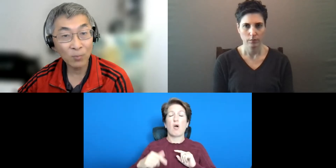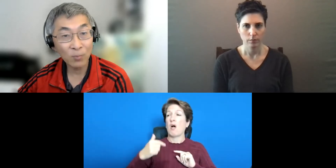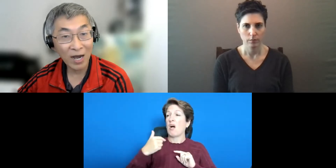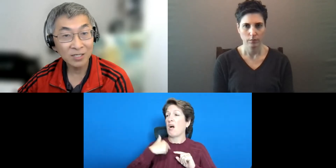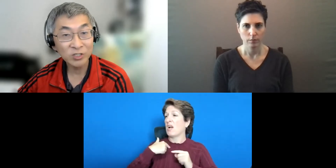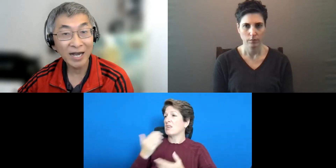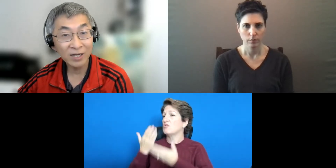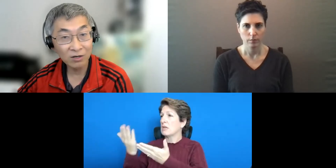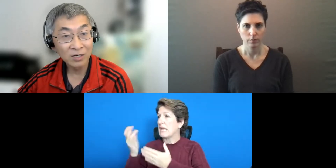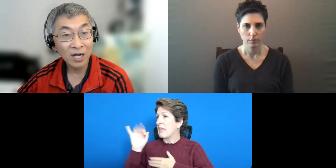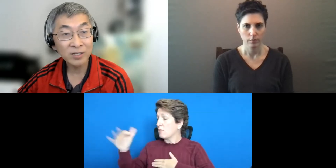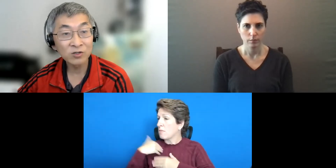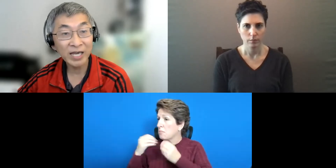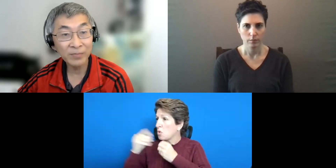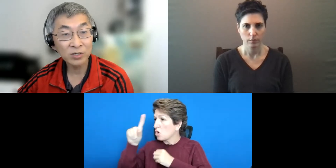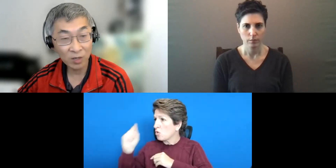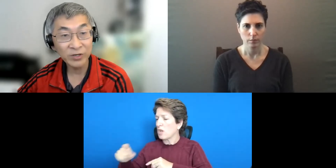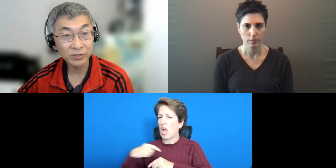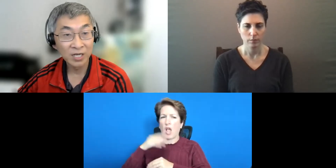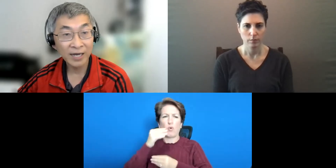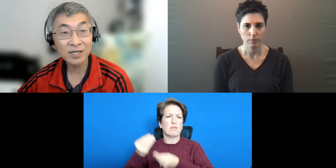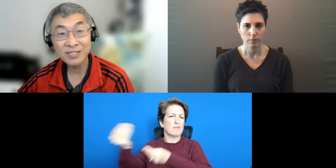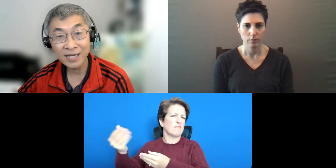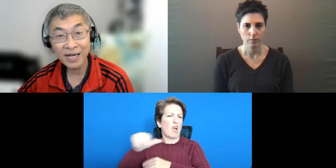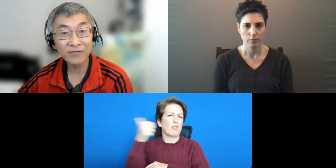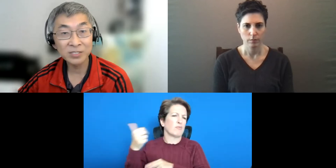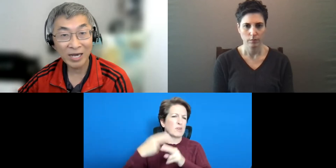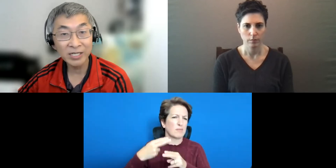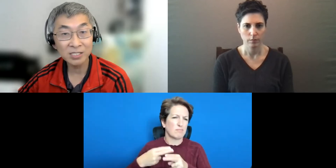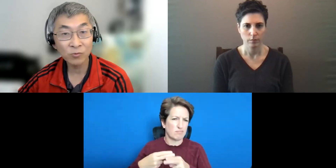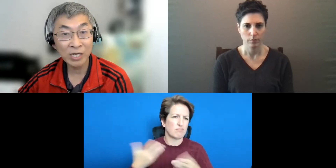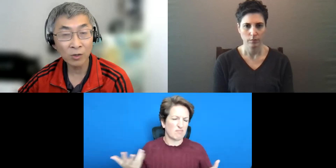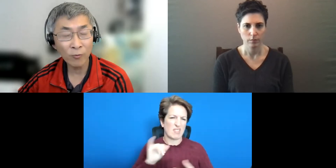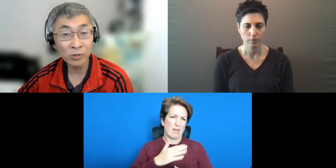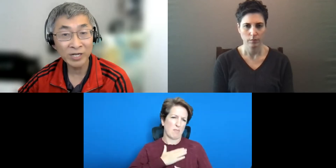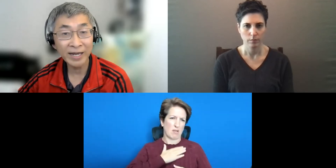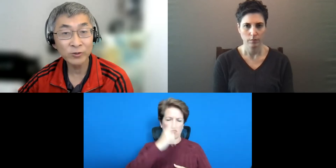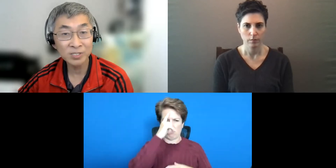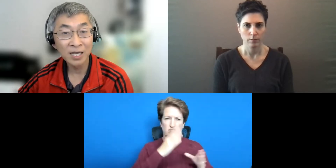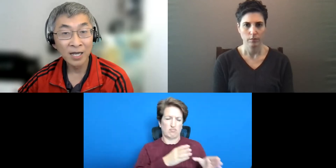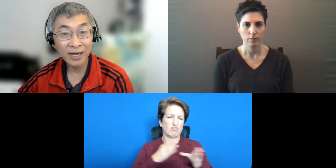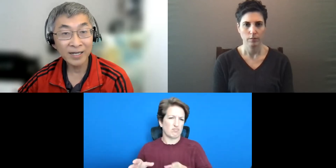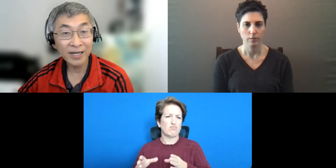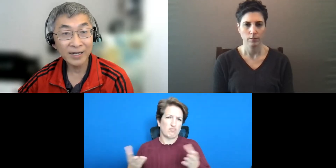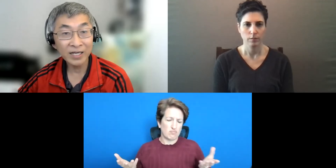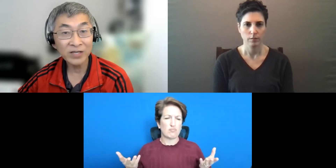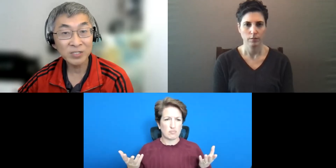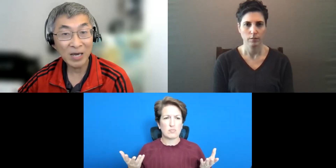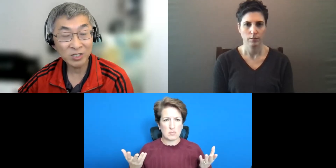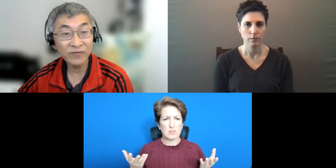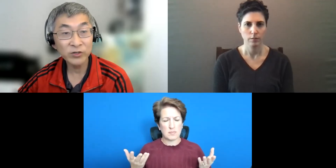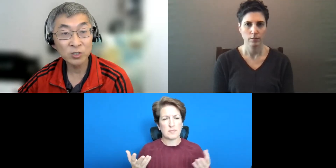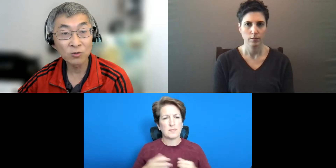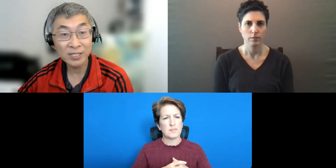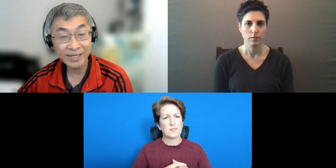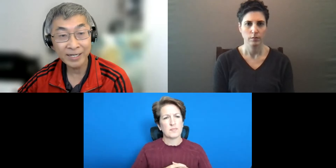to someone which I know and to be able to help you. And those are the kind of strategies we know we can use. And